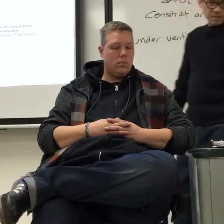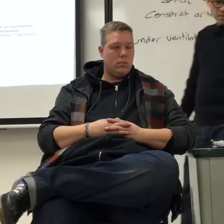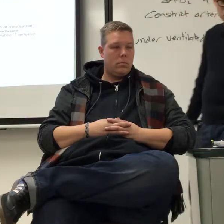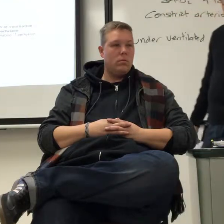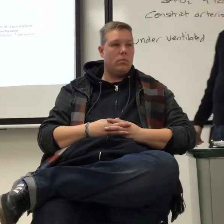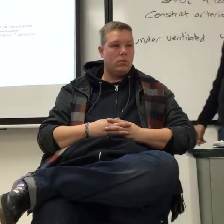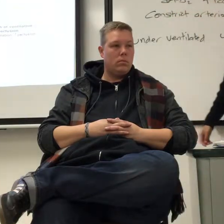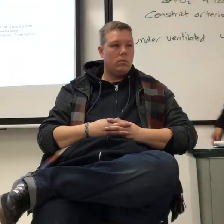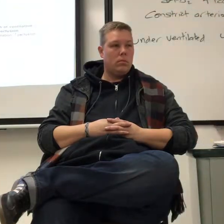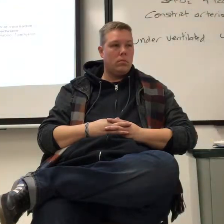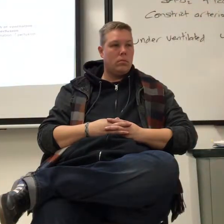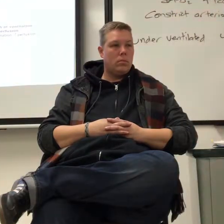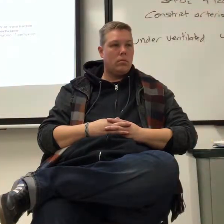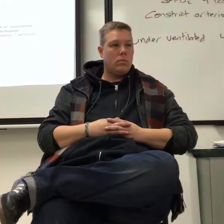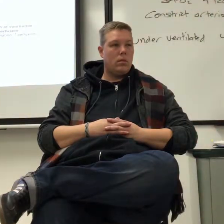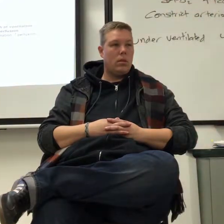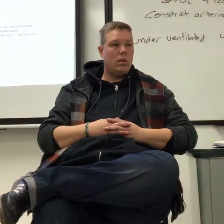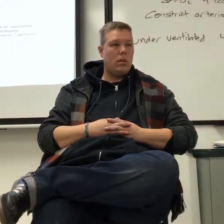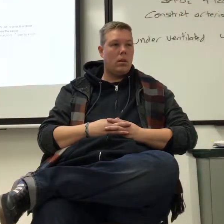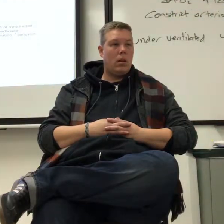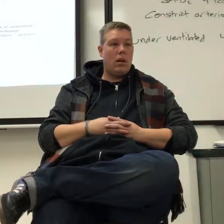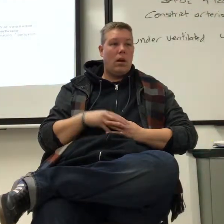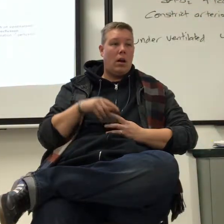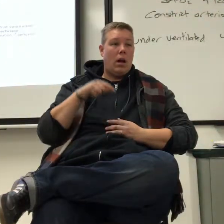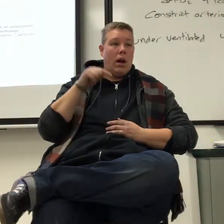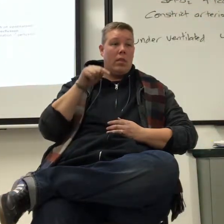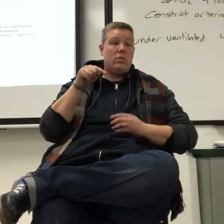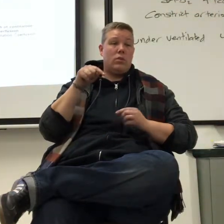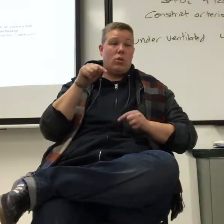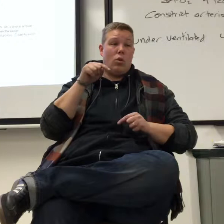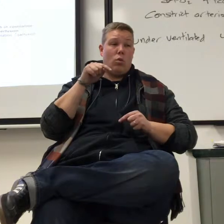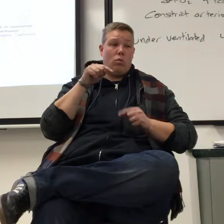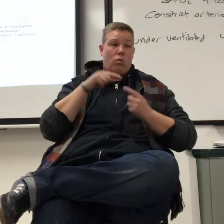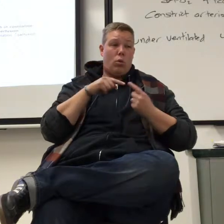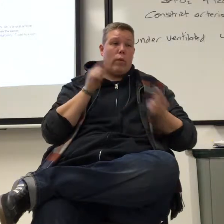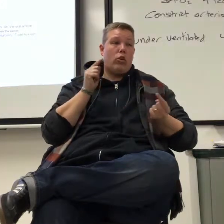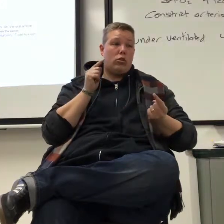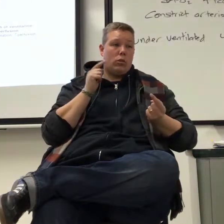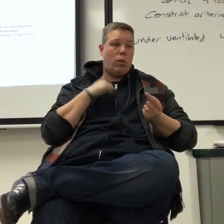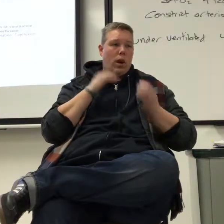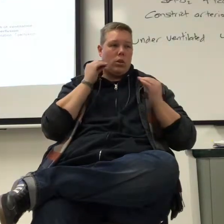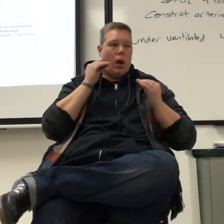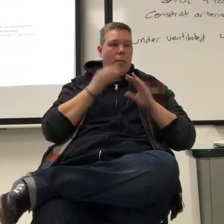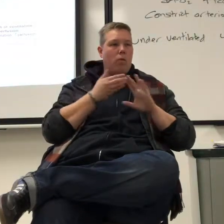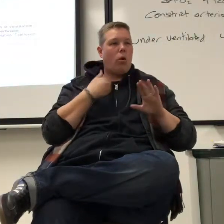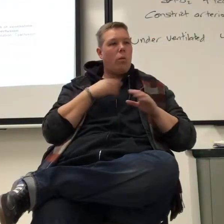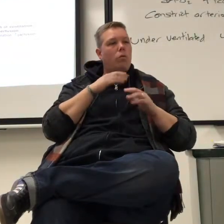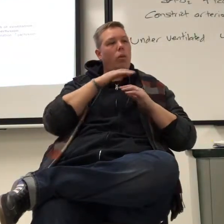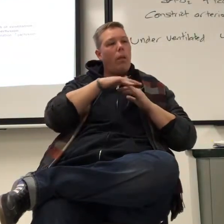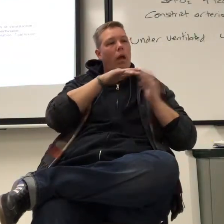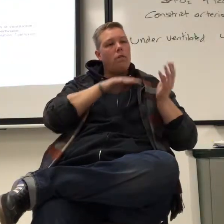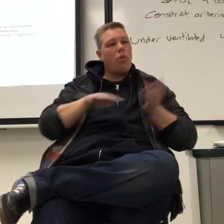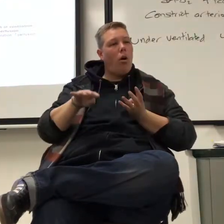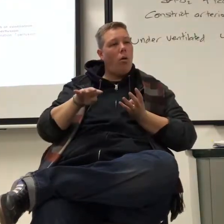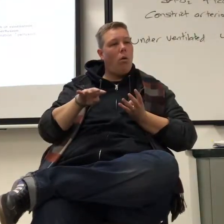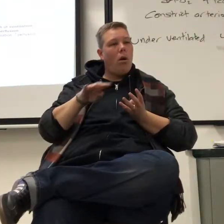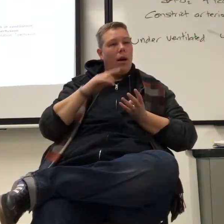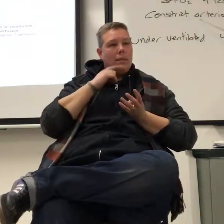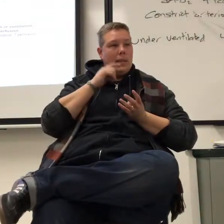And this is the reverse of what I taught you before. What I taught you before for blood flow, that if tissues